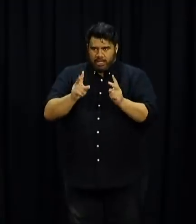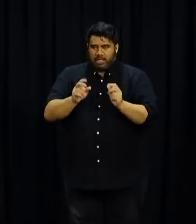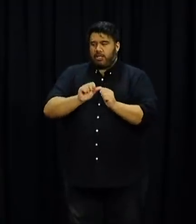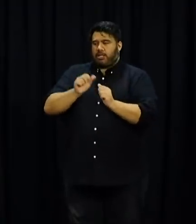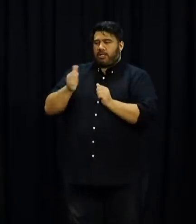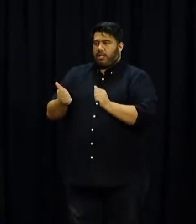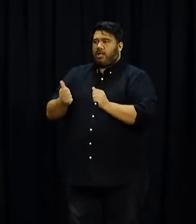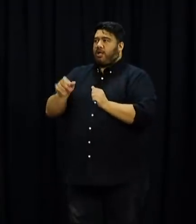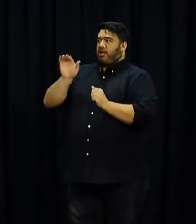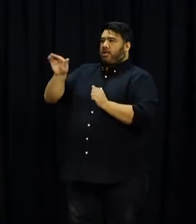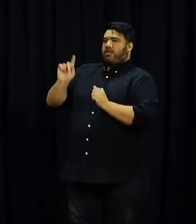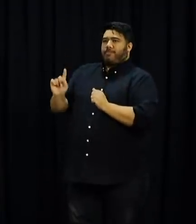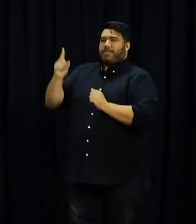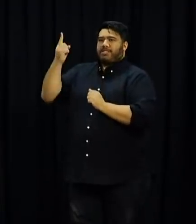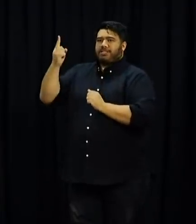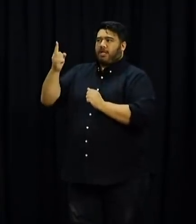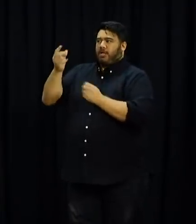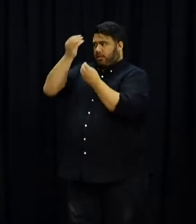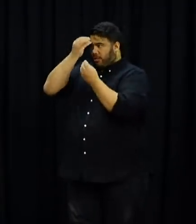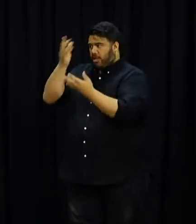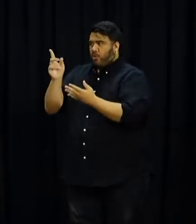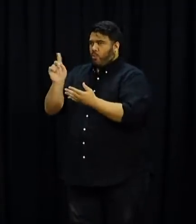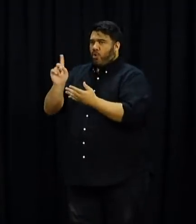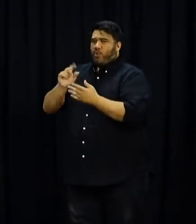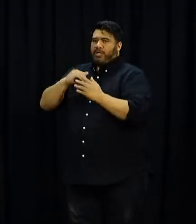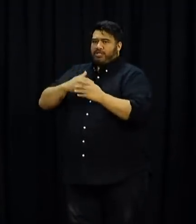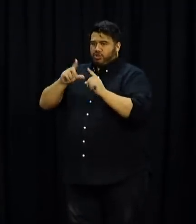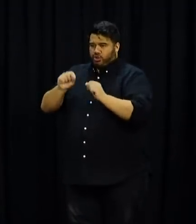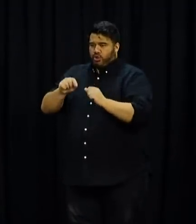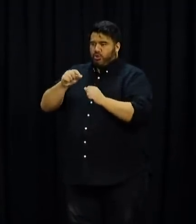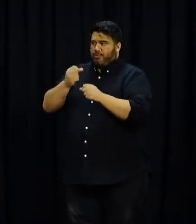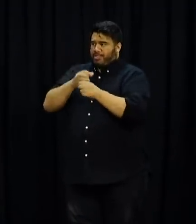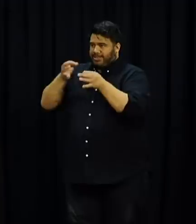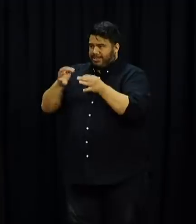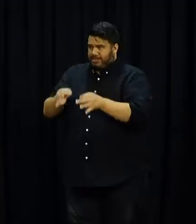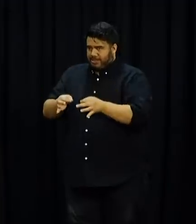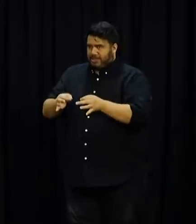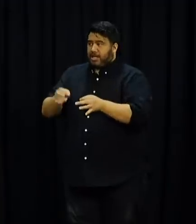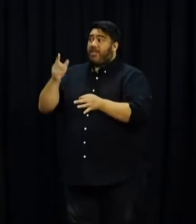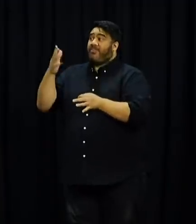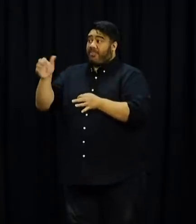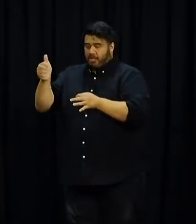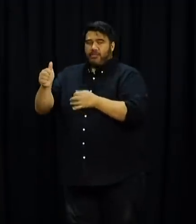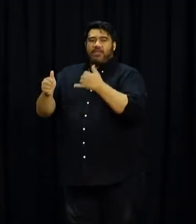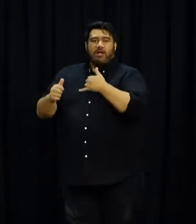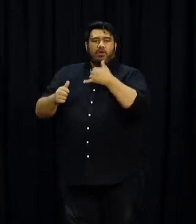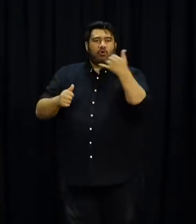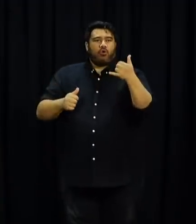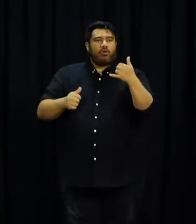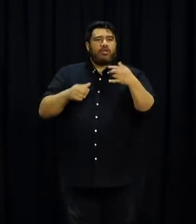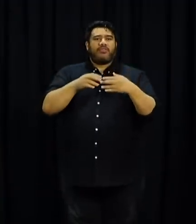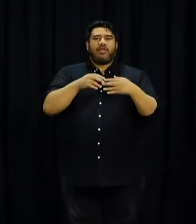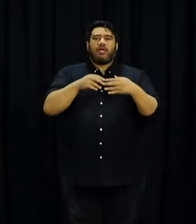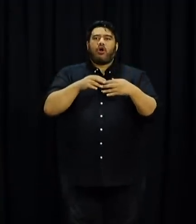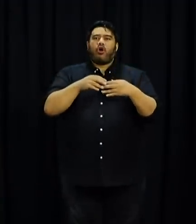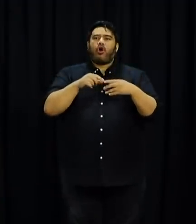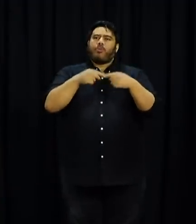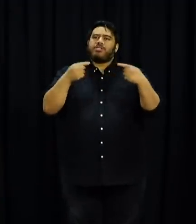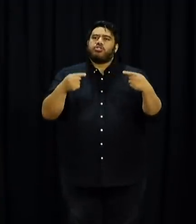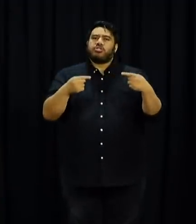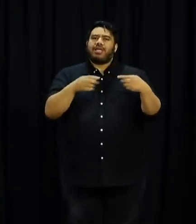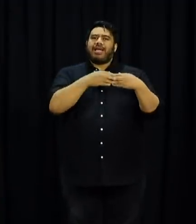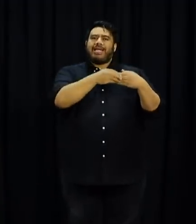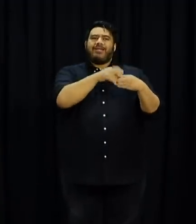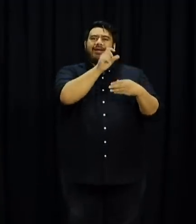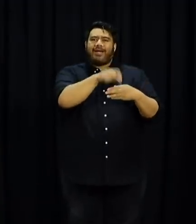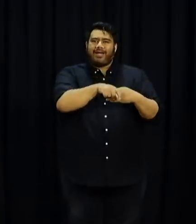to act, briefed them on what we'd been informed, made decisions, called the Leader of the Opposition, obviously gave her quite a fulsome briefing